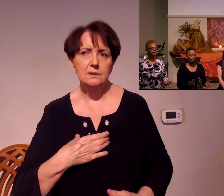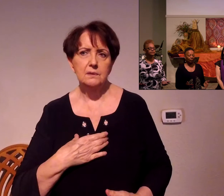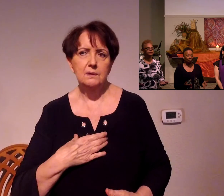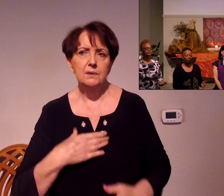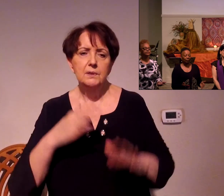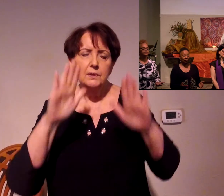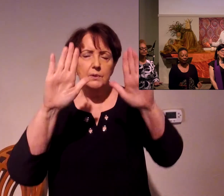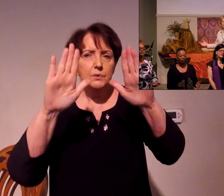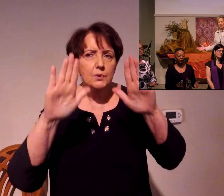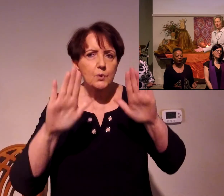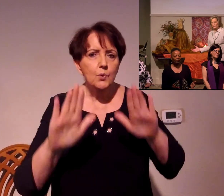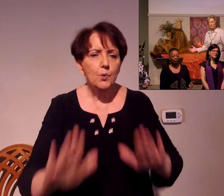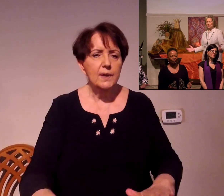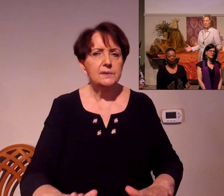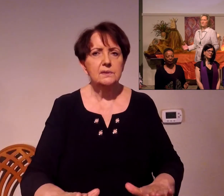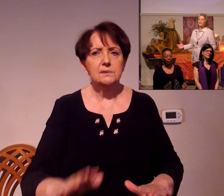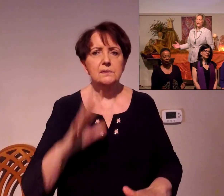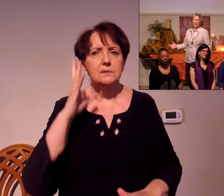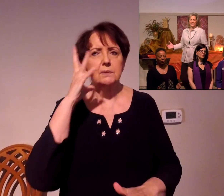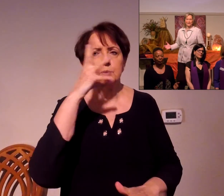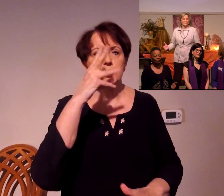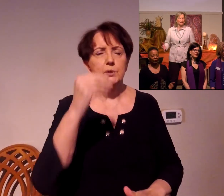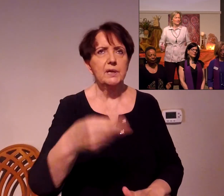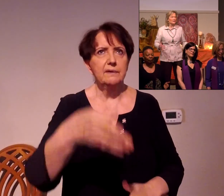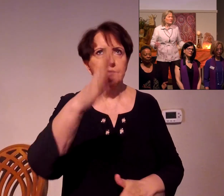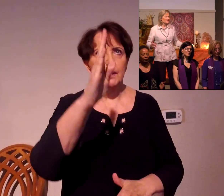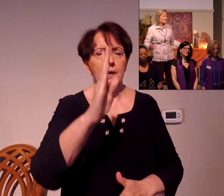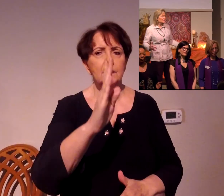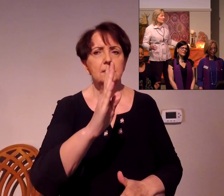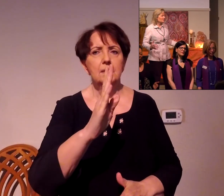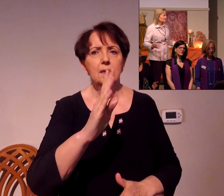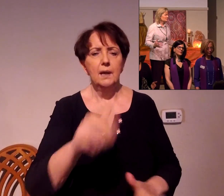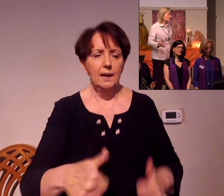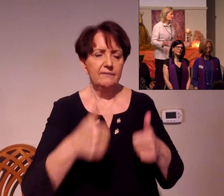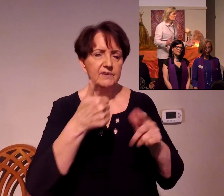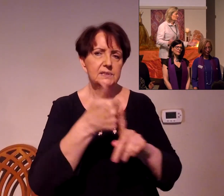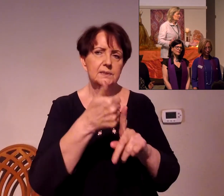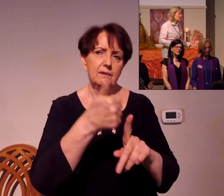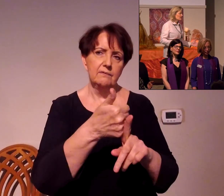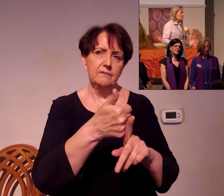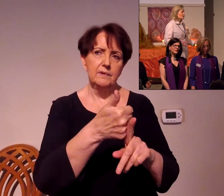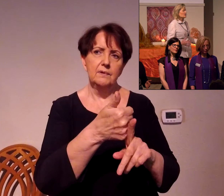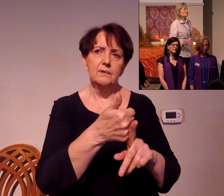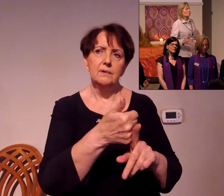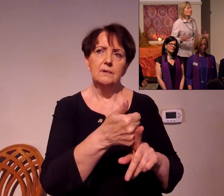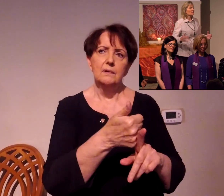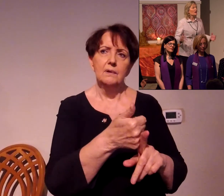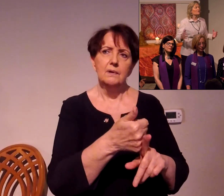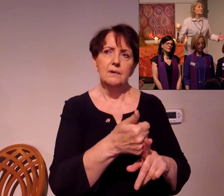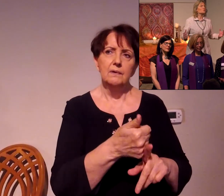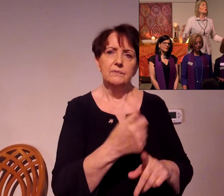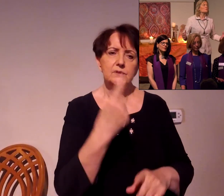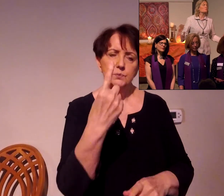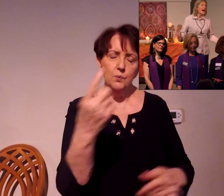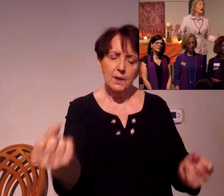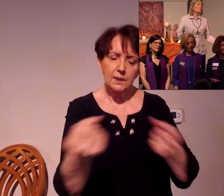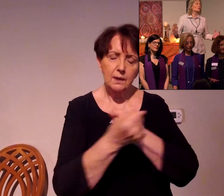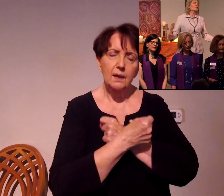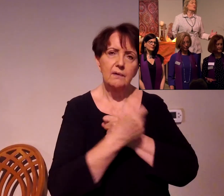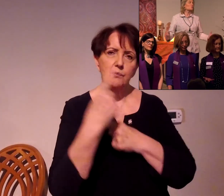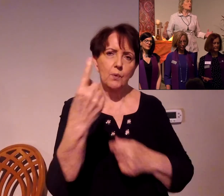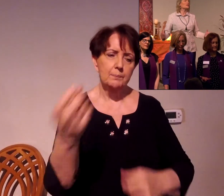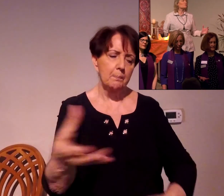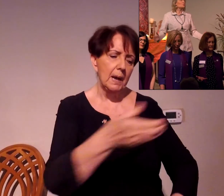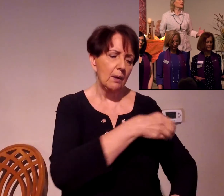greatness, in the grandeur of God, life itself. This one love, this one